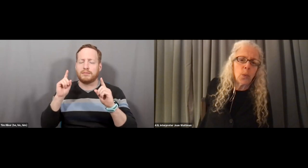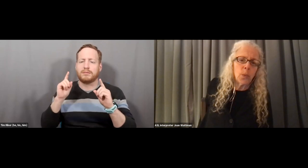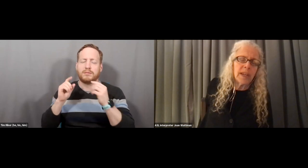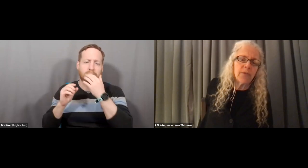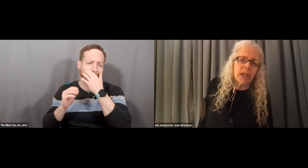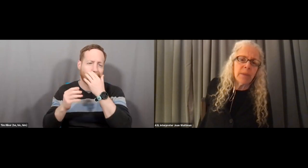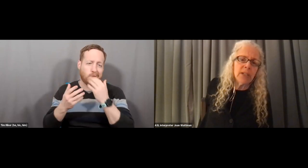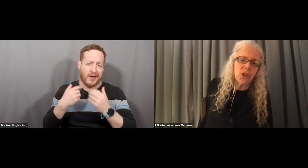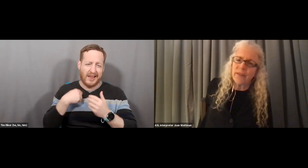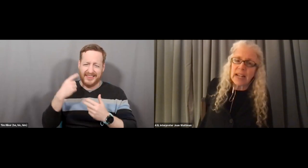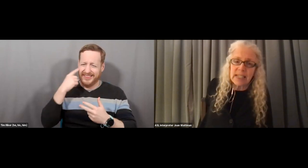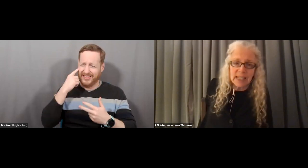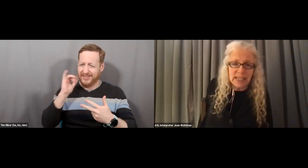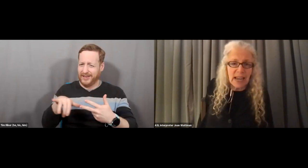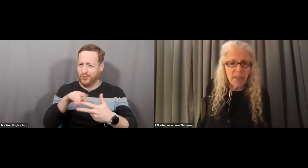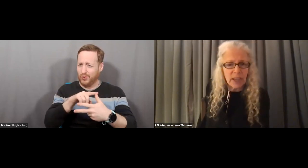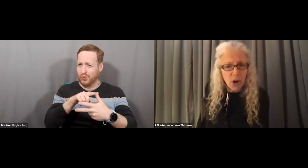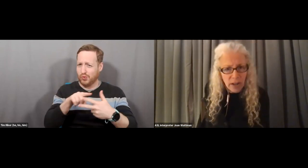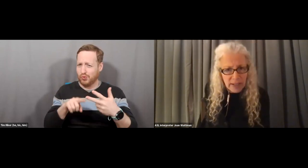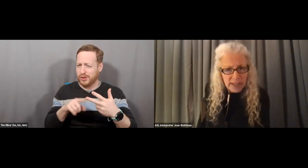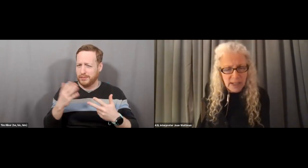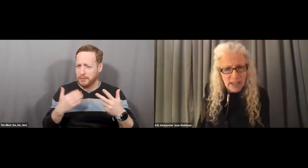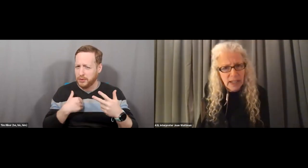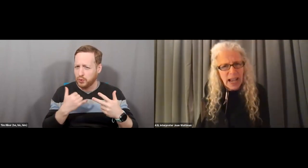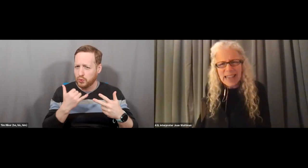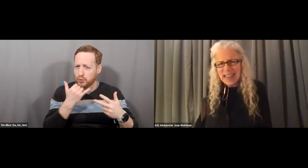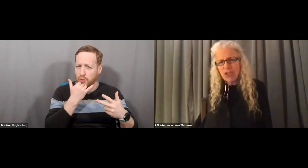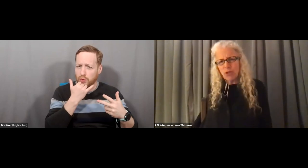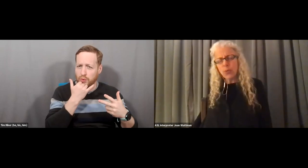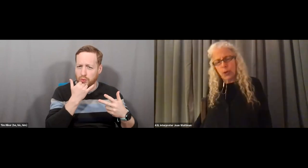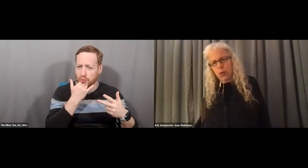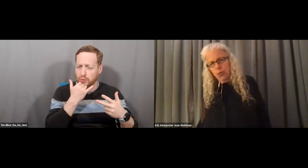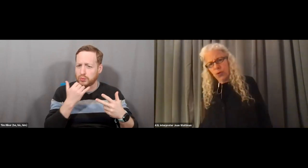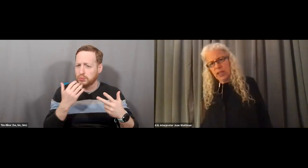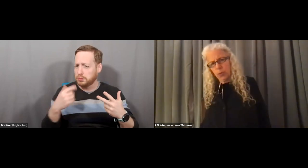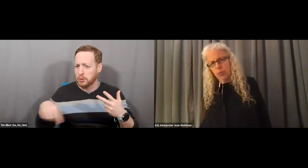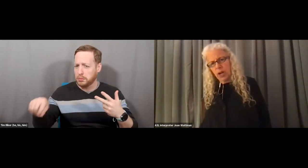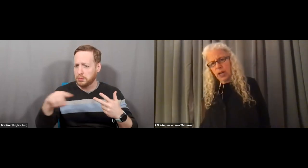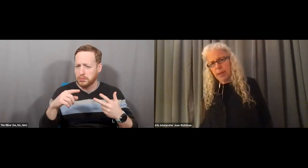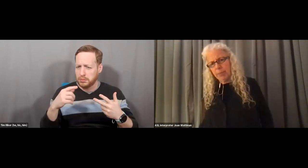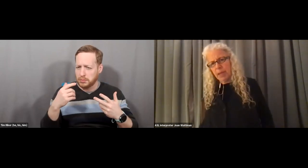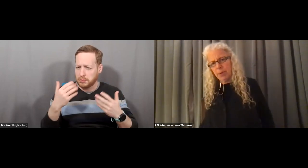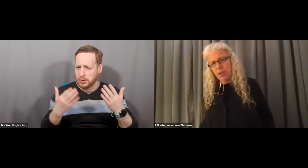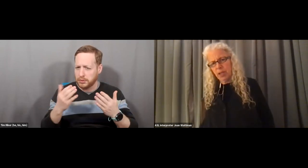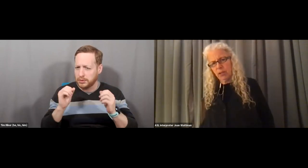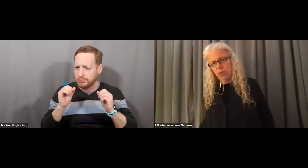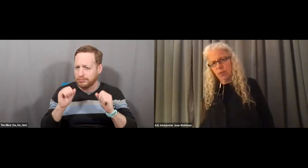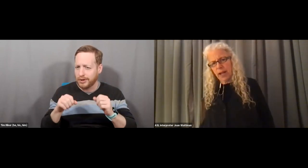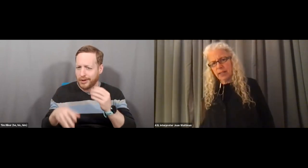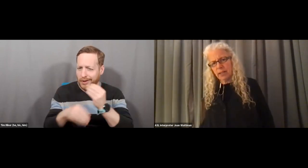the different committees could have access to the staff at the office. I think those were the three that were brought up. I may be incorrect, and